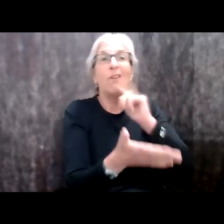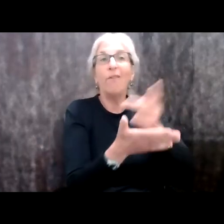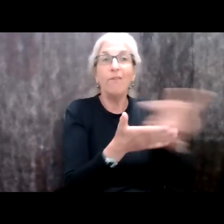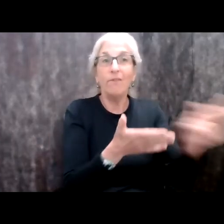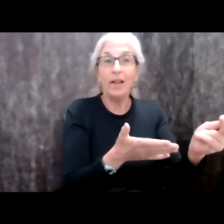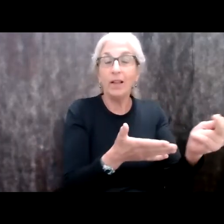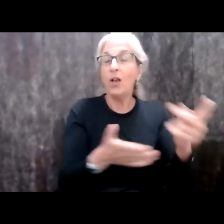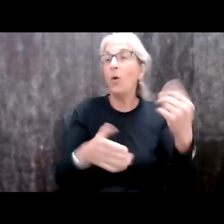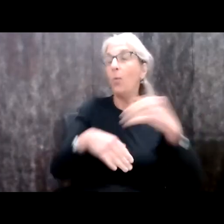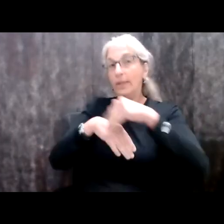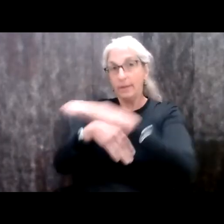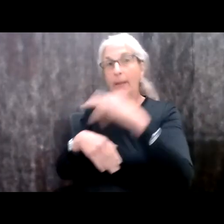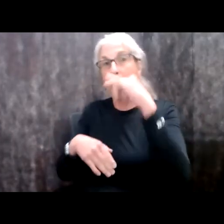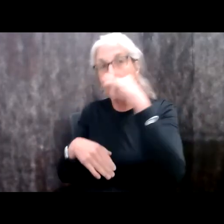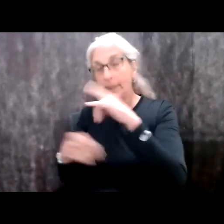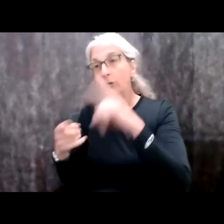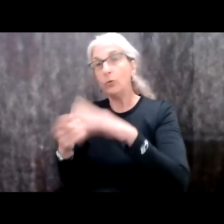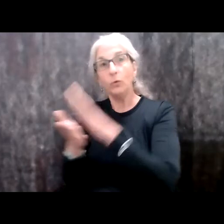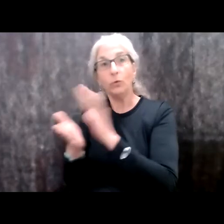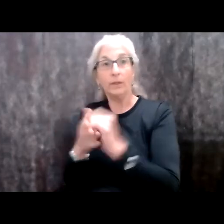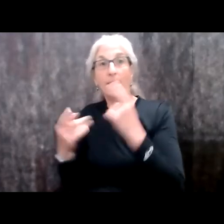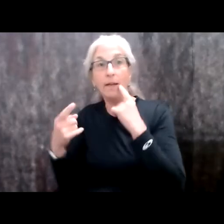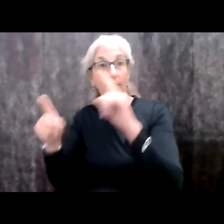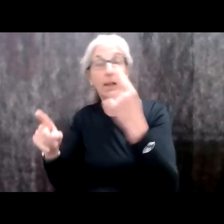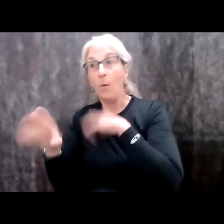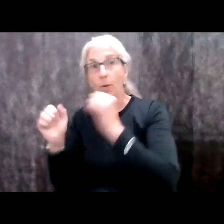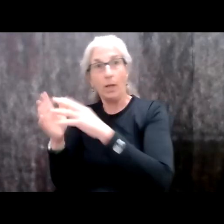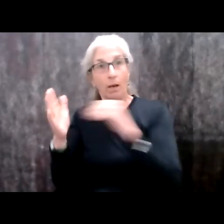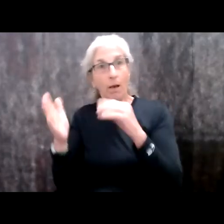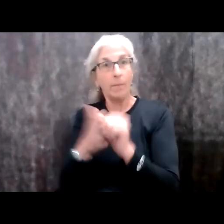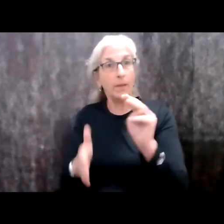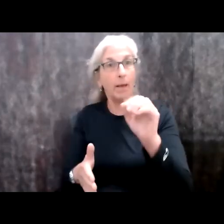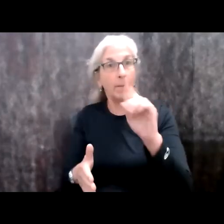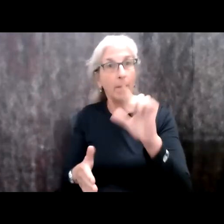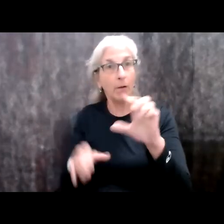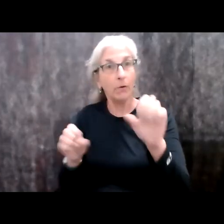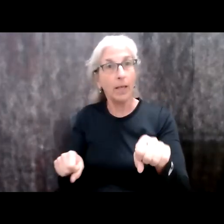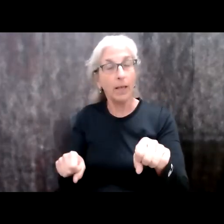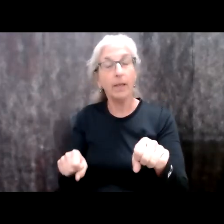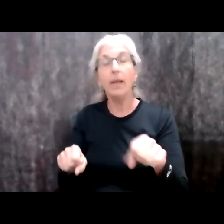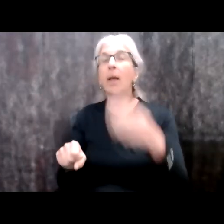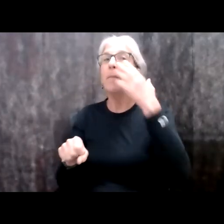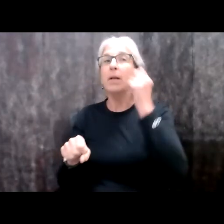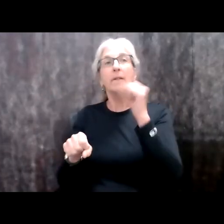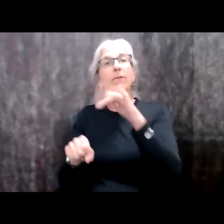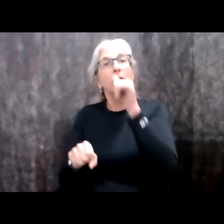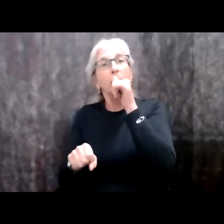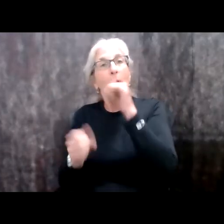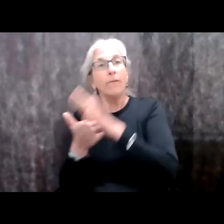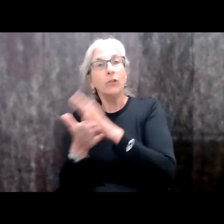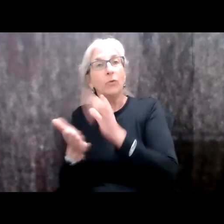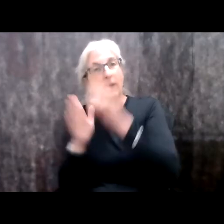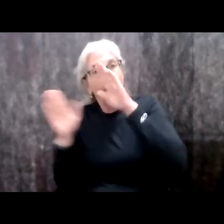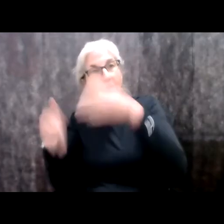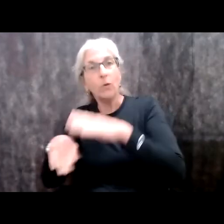like that, especially for this conversation, because when you think about it, a private school focused on individuals with disabilities does a lot of things,